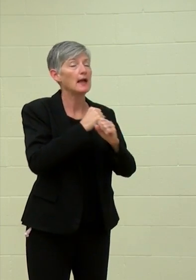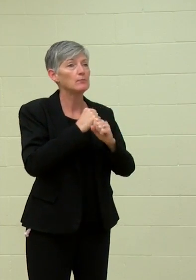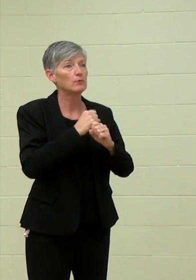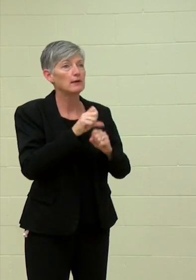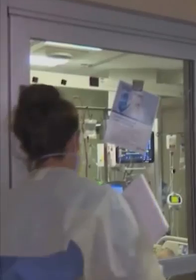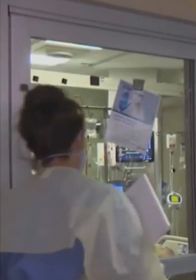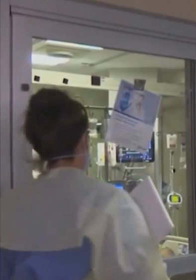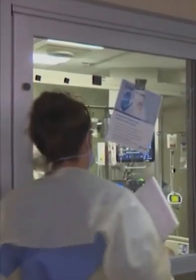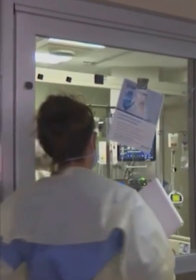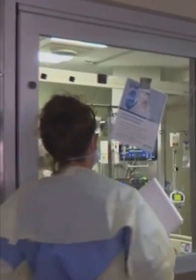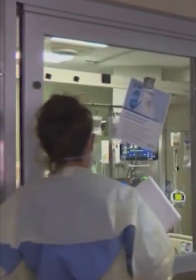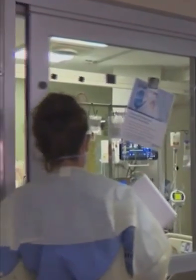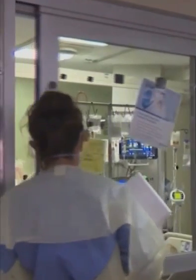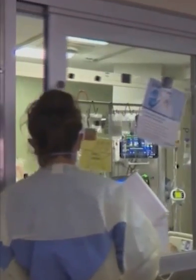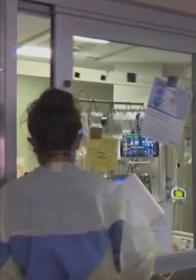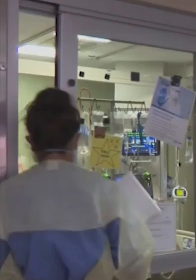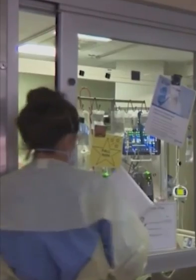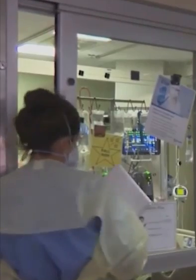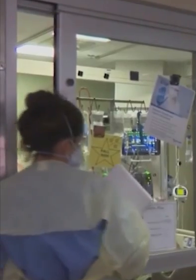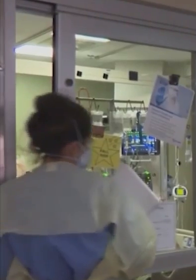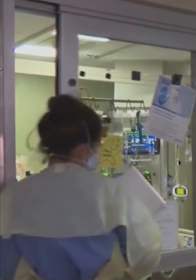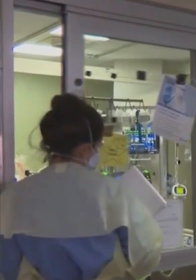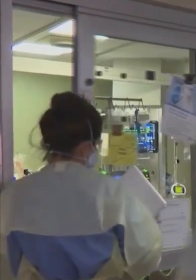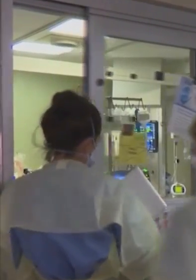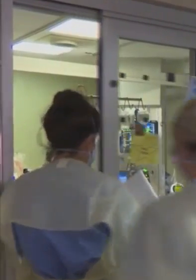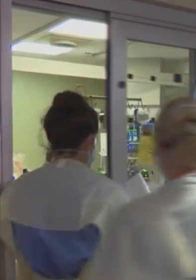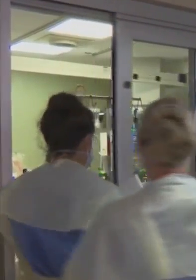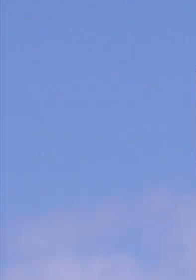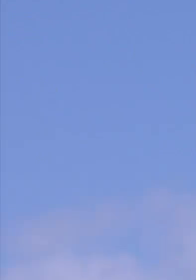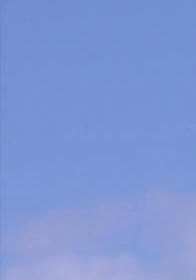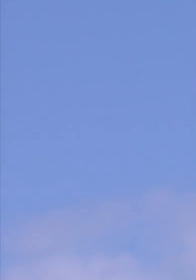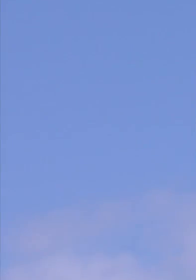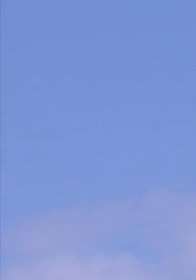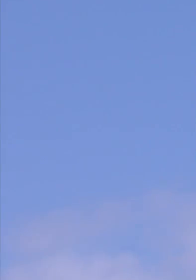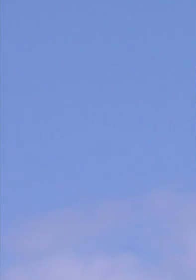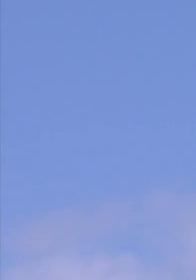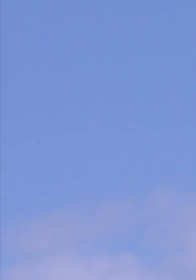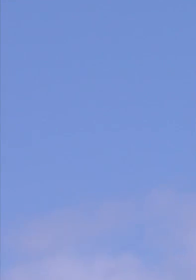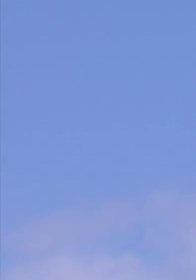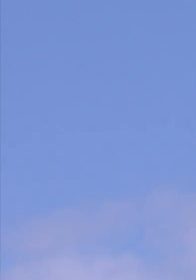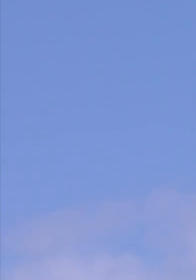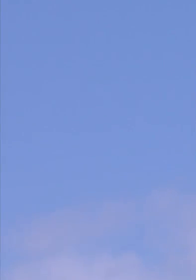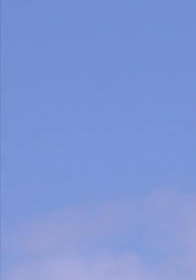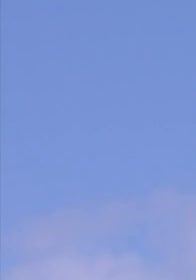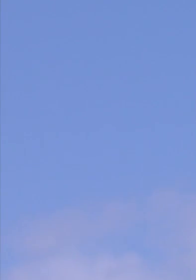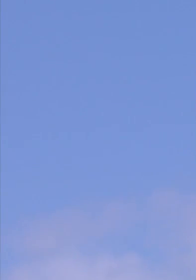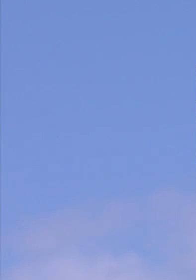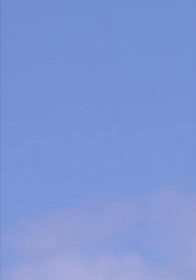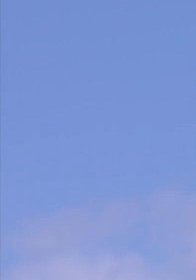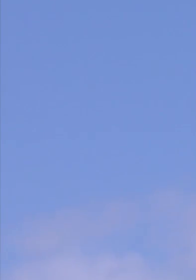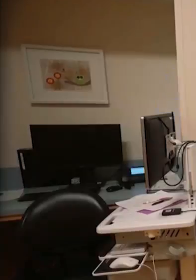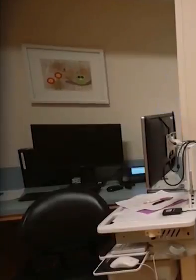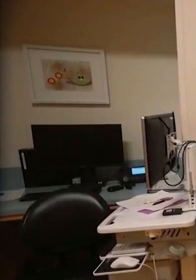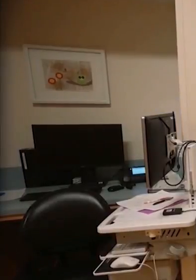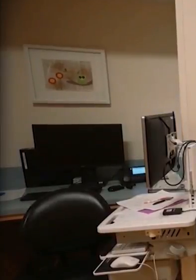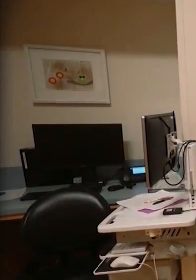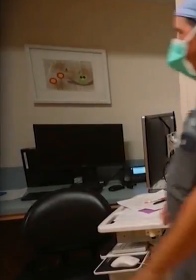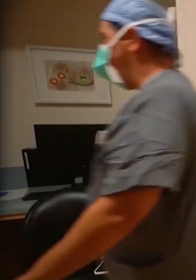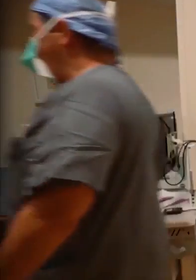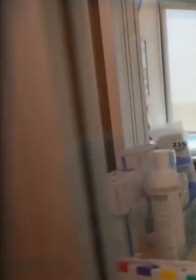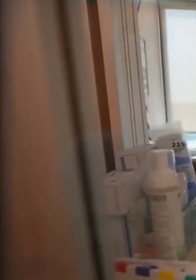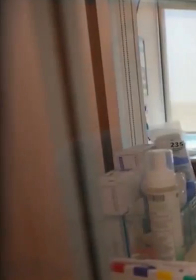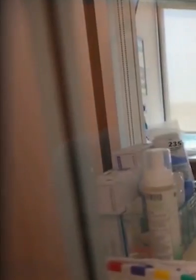high-risk groups. But when it comes to the virus landing children in the hospital, the president of OSF Children's Hospital says, thankfully, they're not seeing an influx